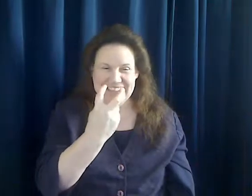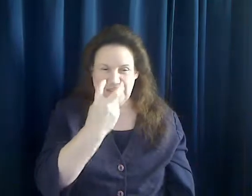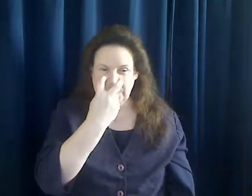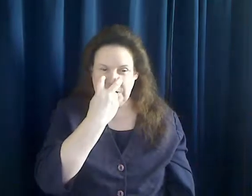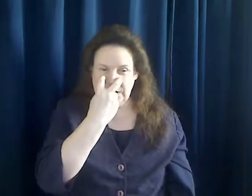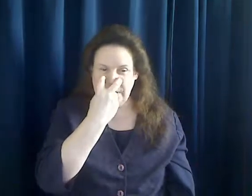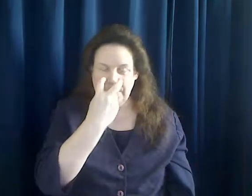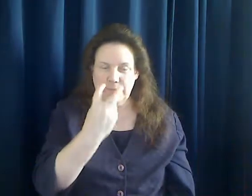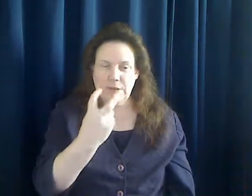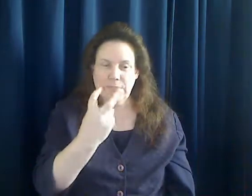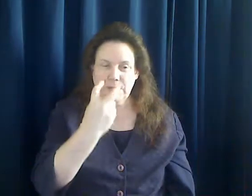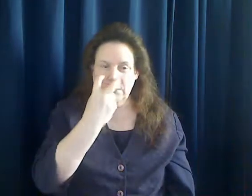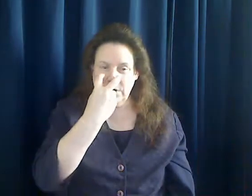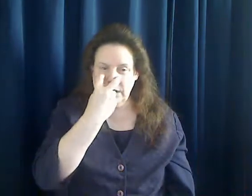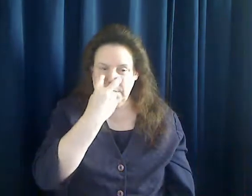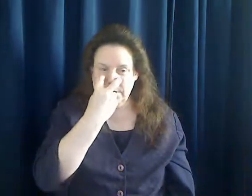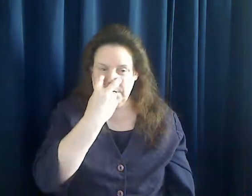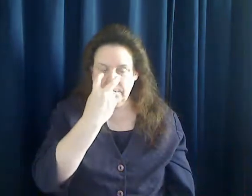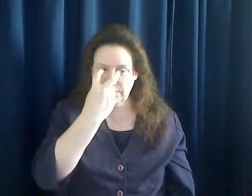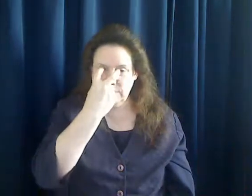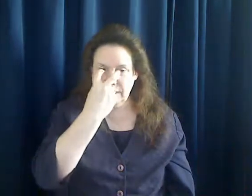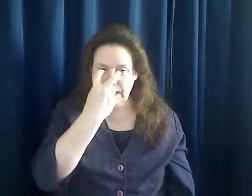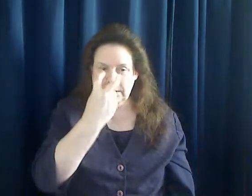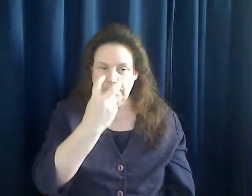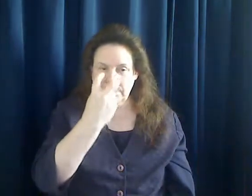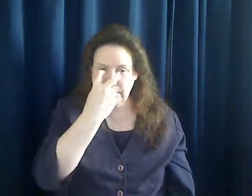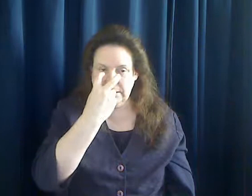Just bring it up right below your eyeballs for blind. Blind.